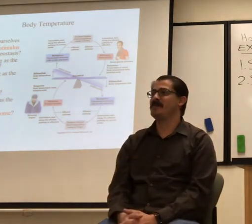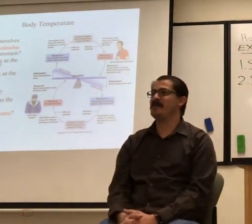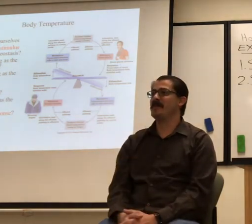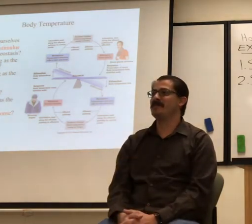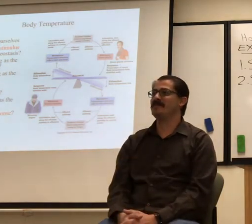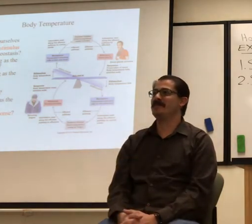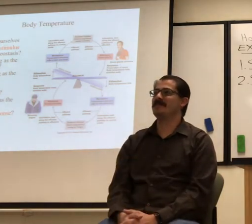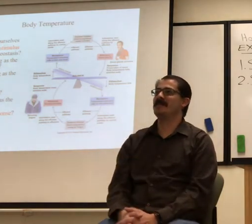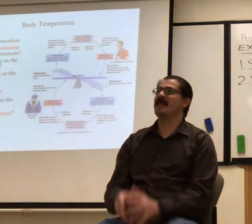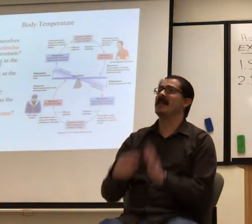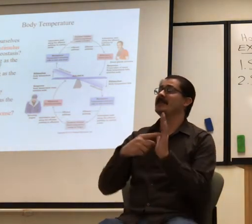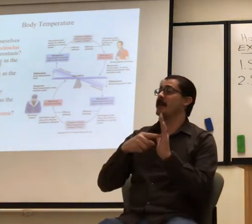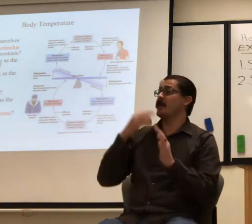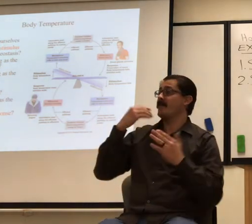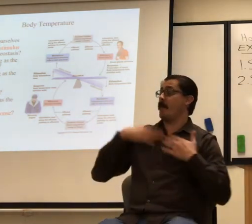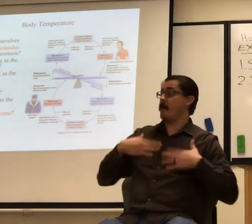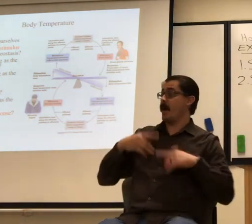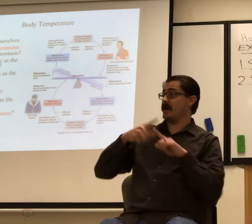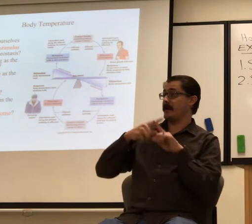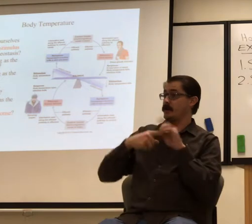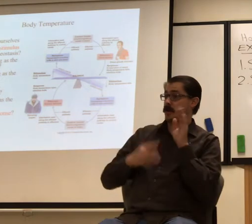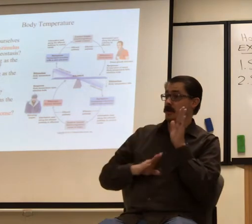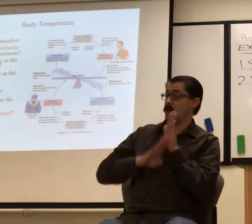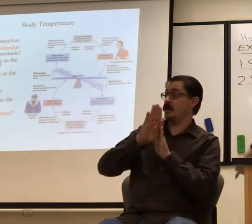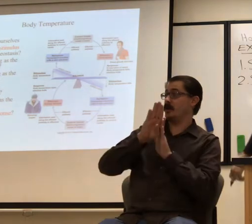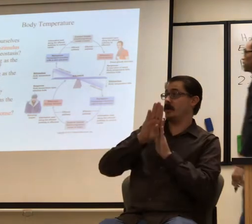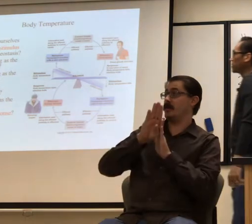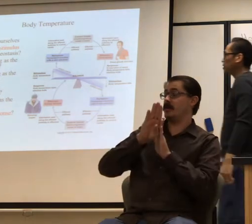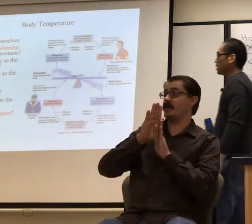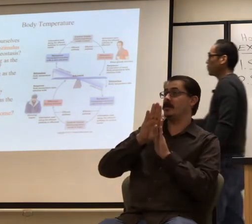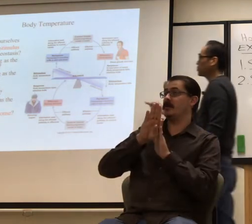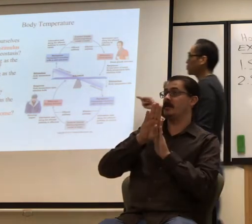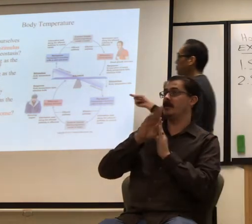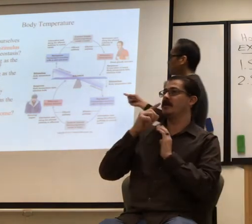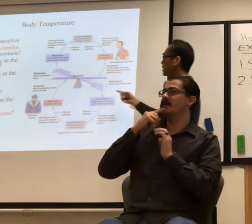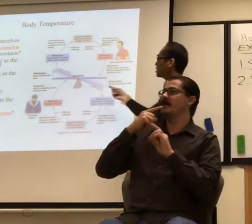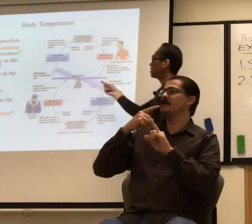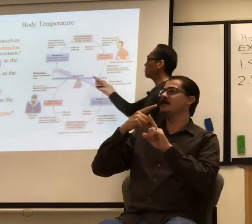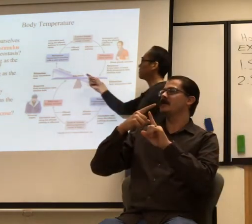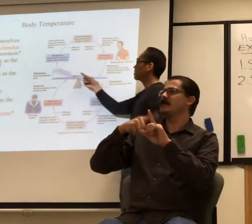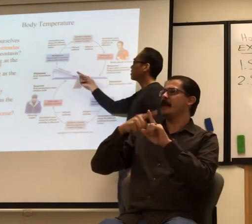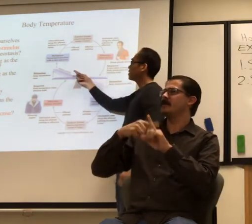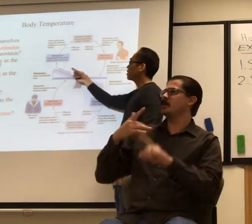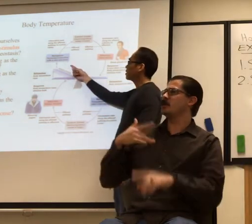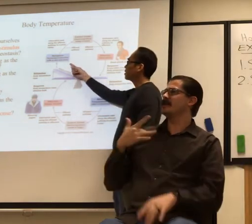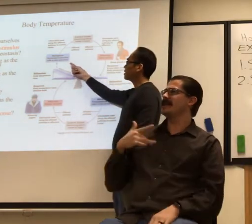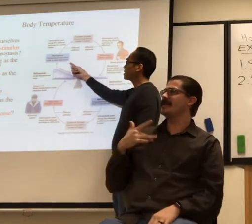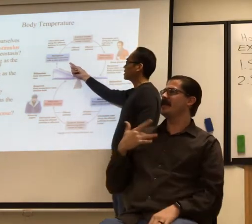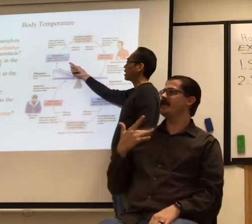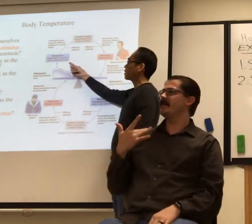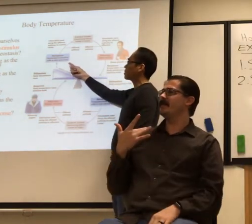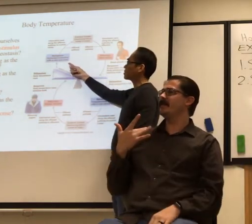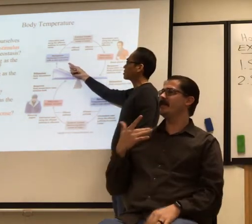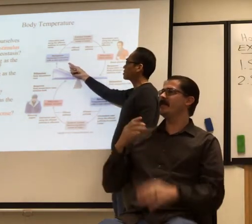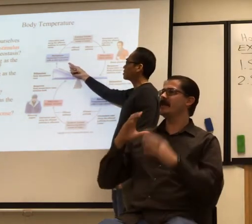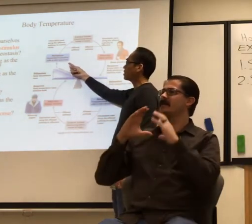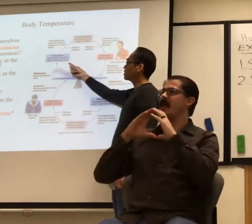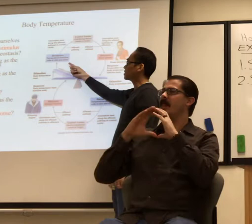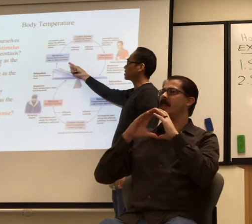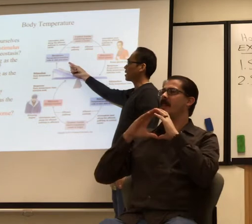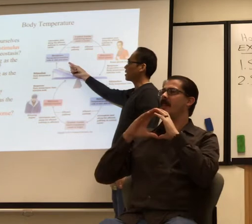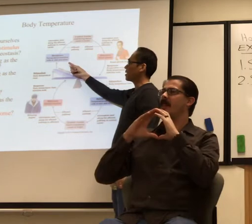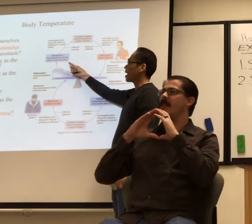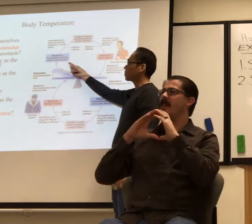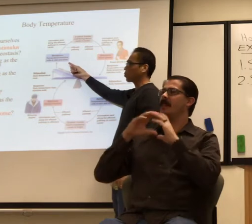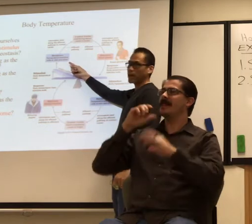So the example is an increase in body temp, and it says temperature sensitive cells in